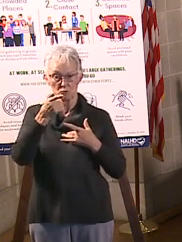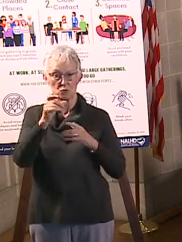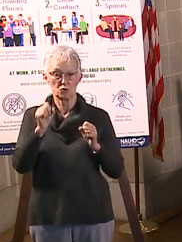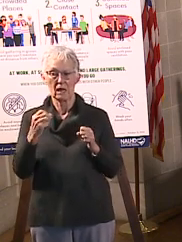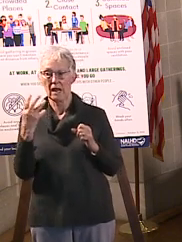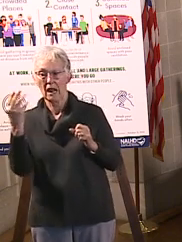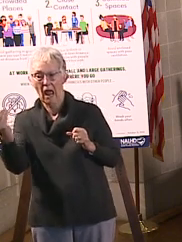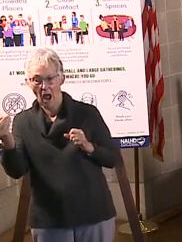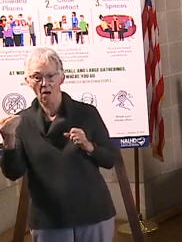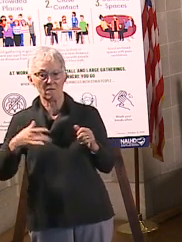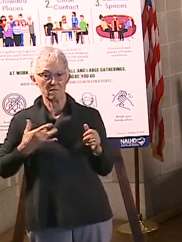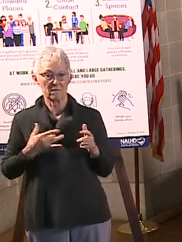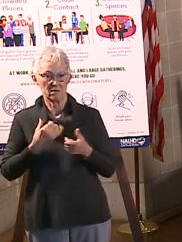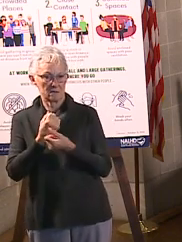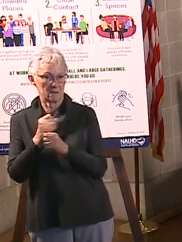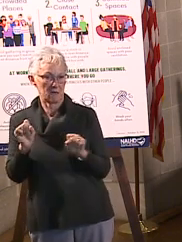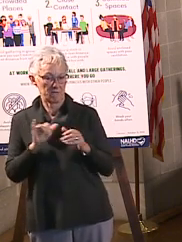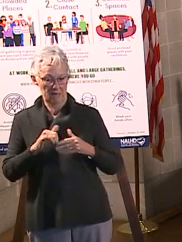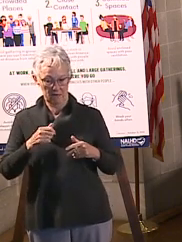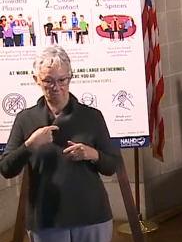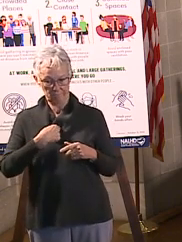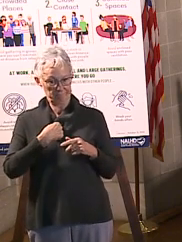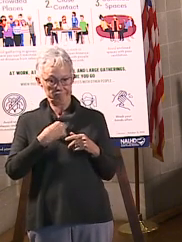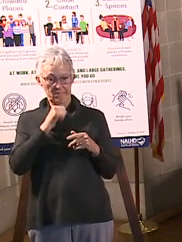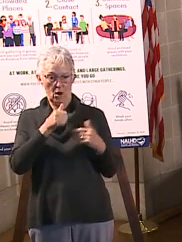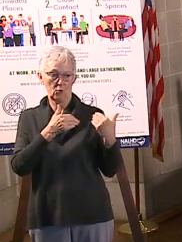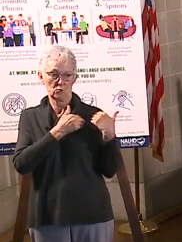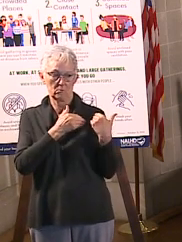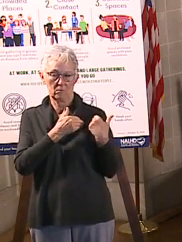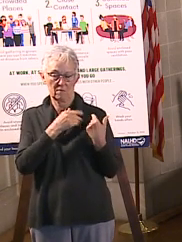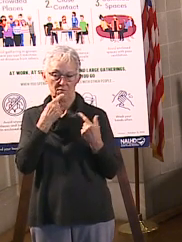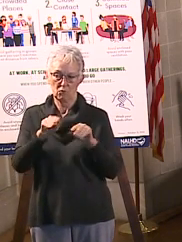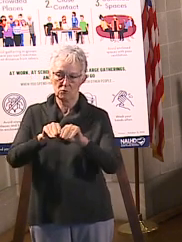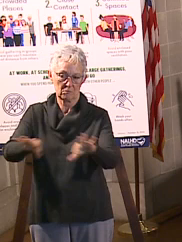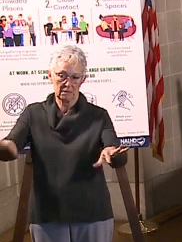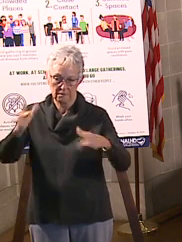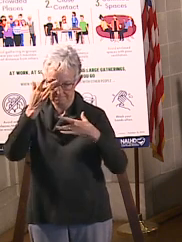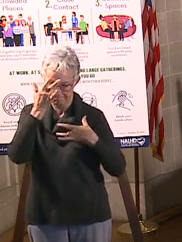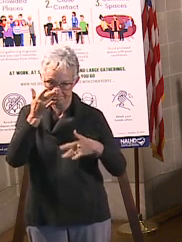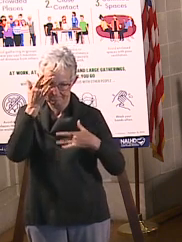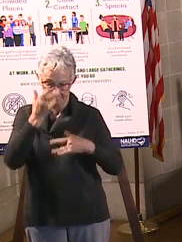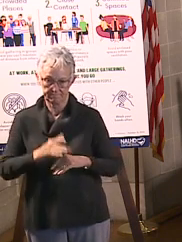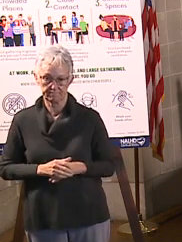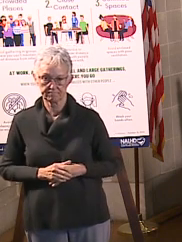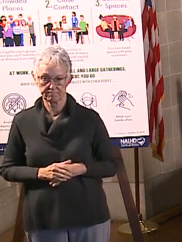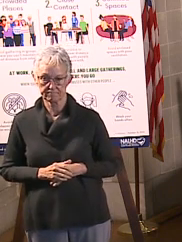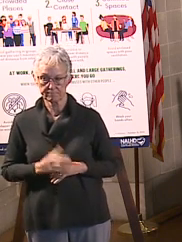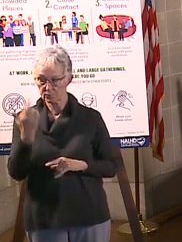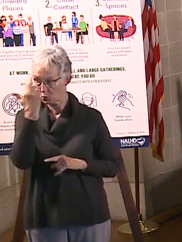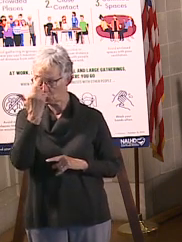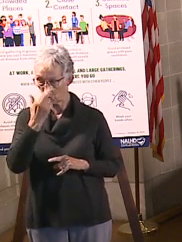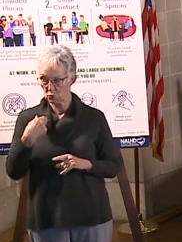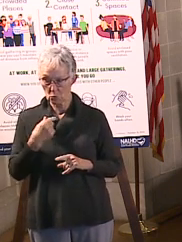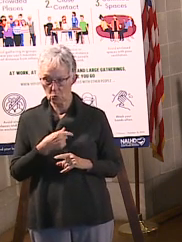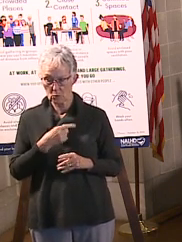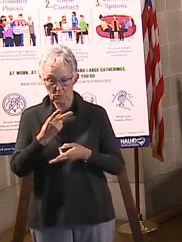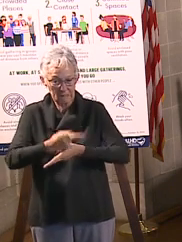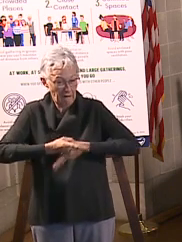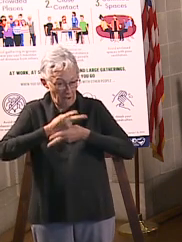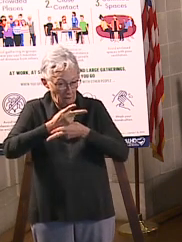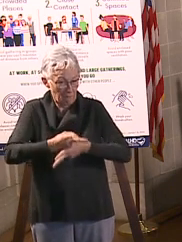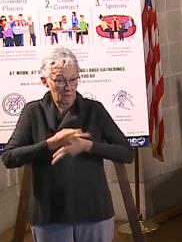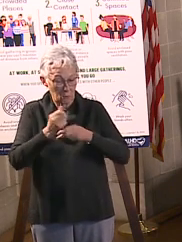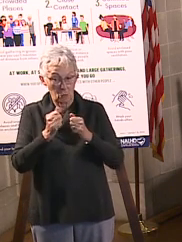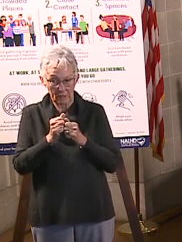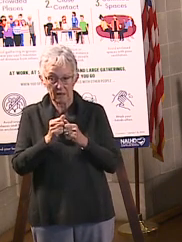of course, all of this is around making sure that we are protecting our hospital capacity. Right now we have 32% of our hospital